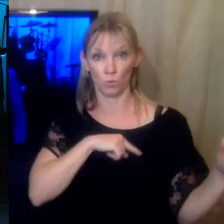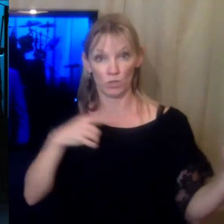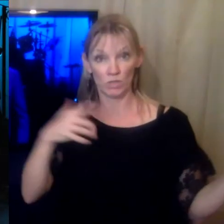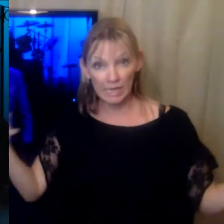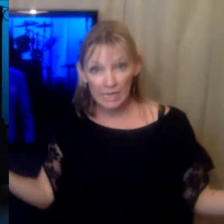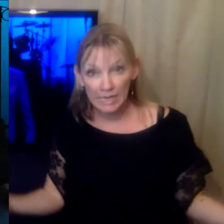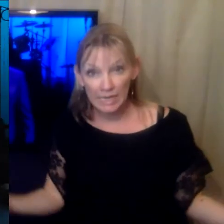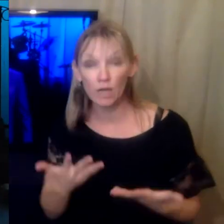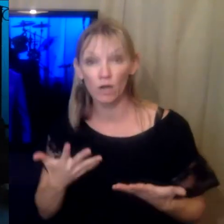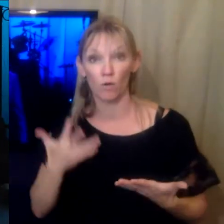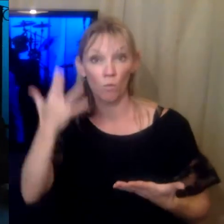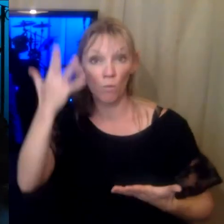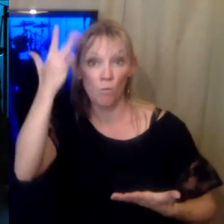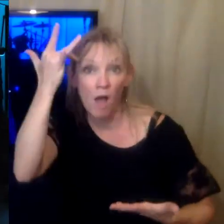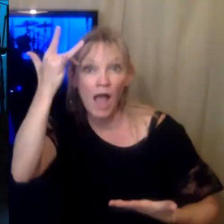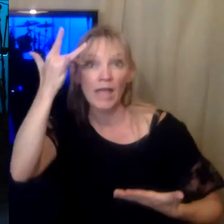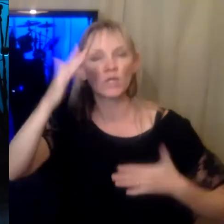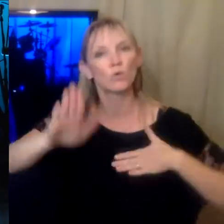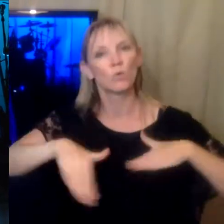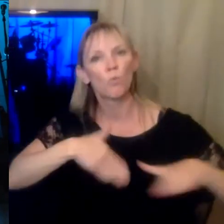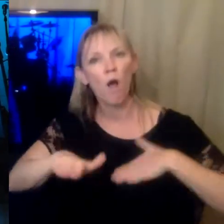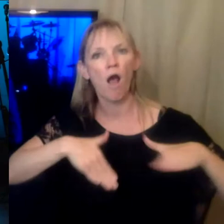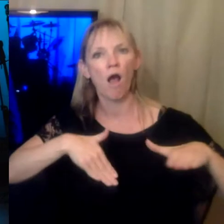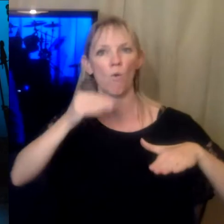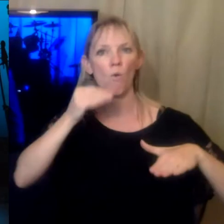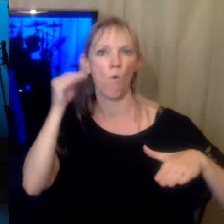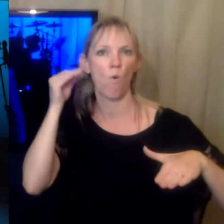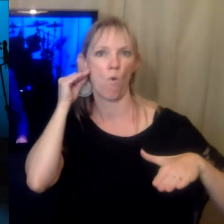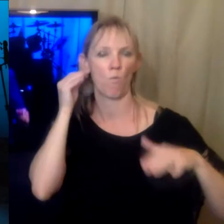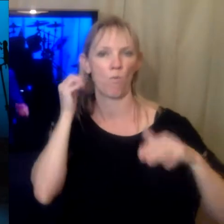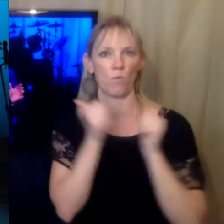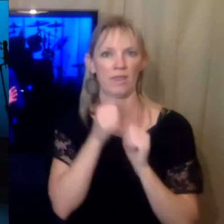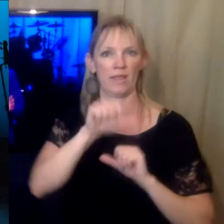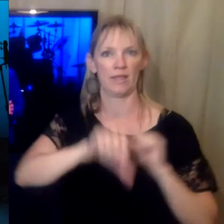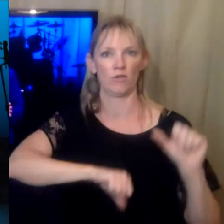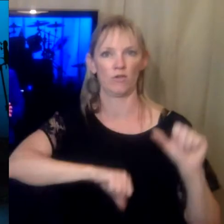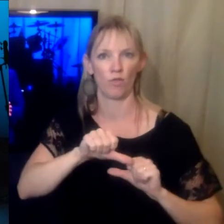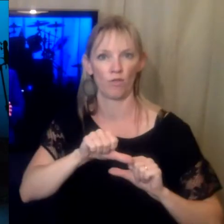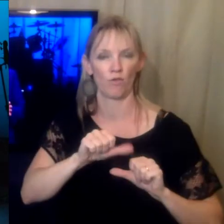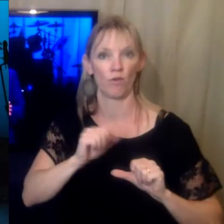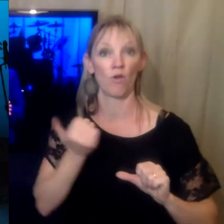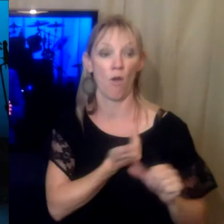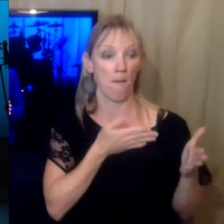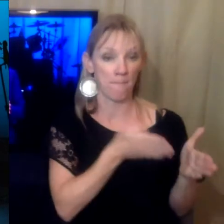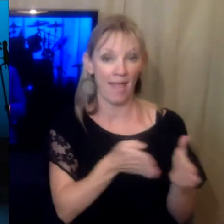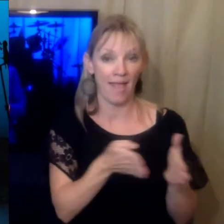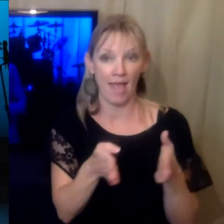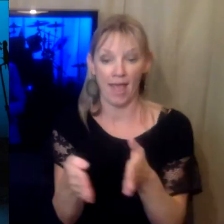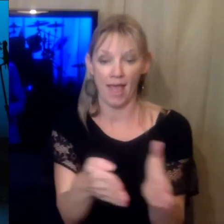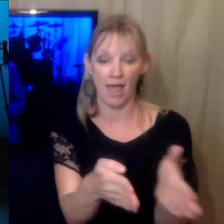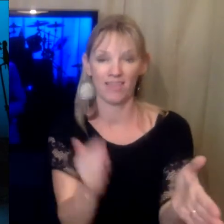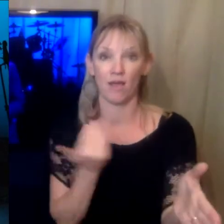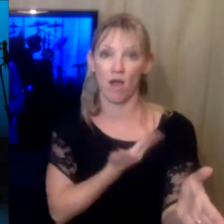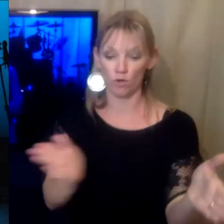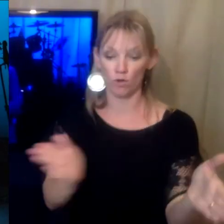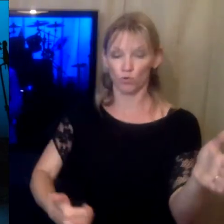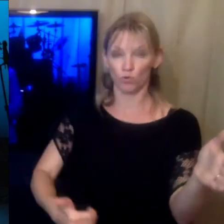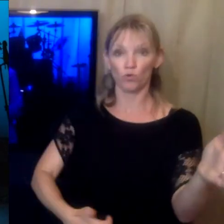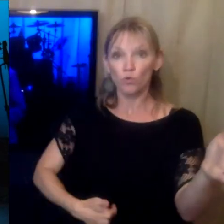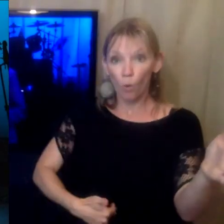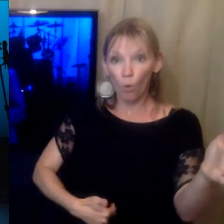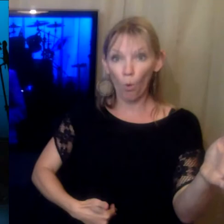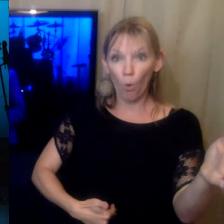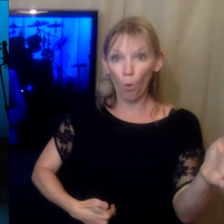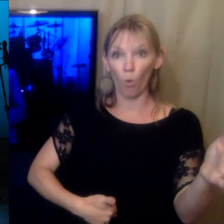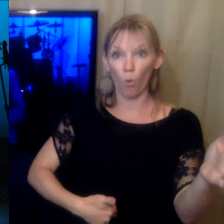to walk each other home along the pathways of our soul journeys.